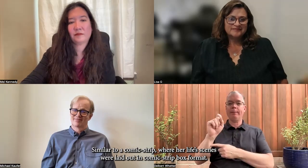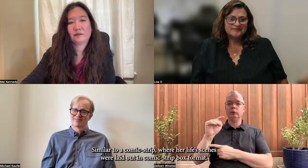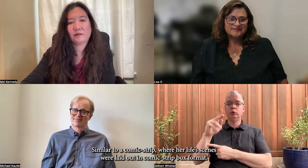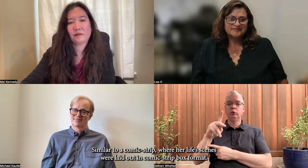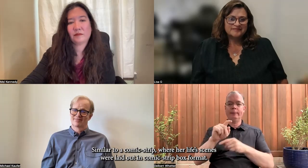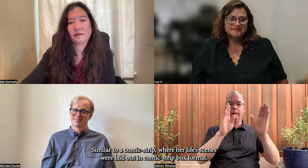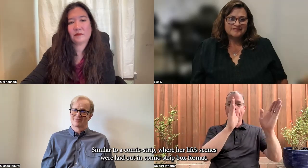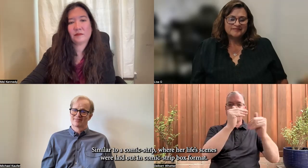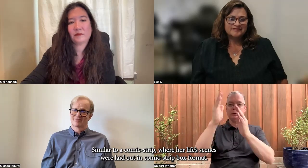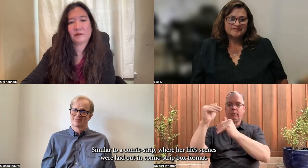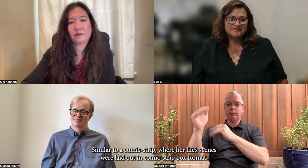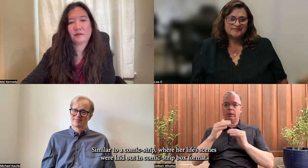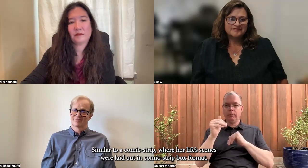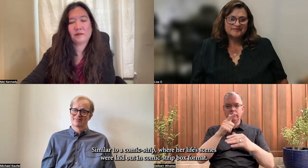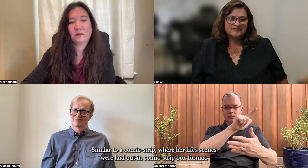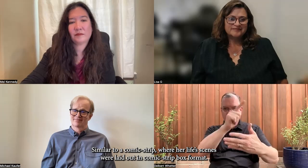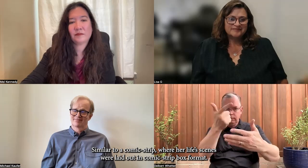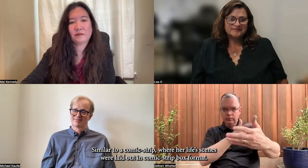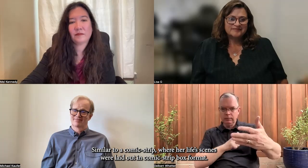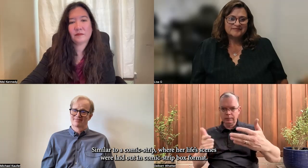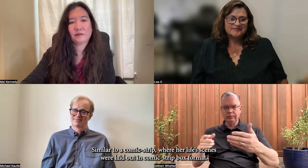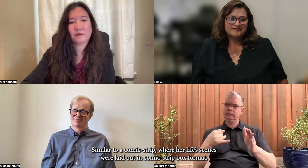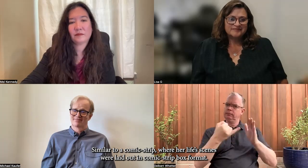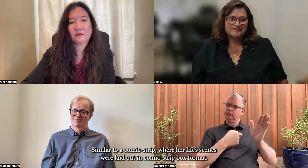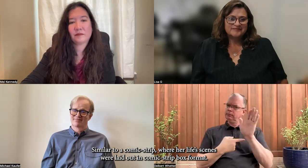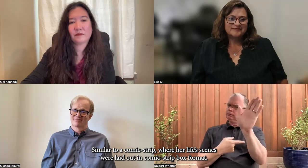Similar to a comic strip where her life scenes were laid out in comic strip box format.